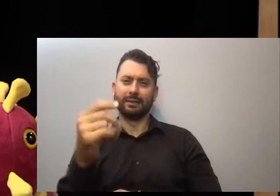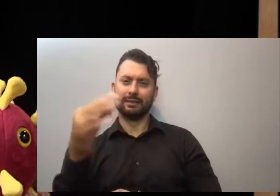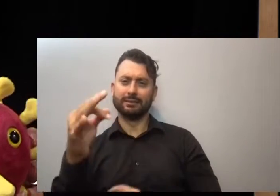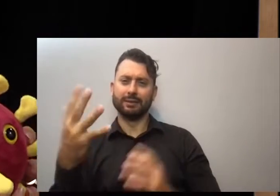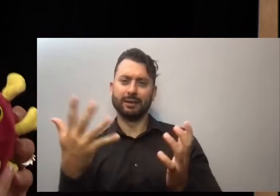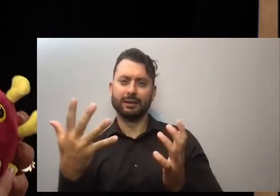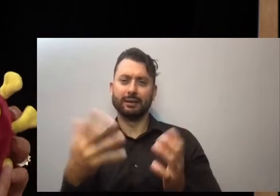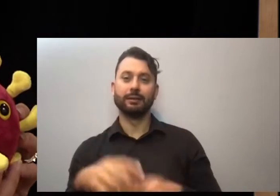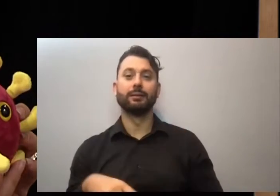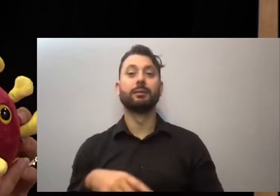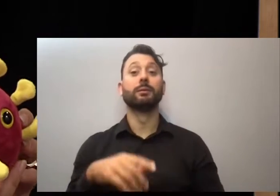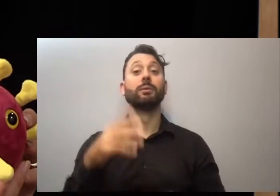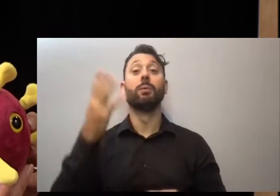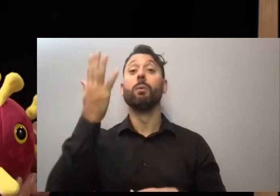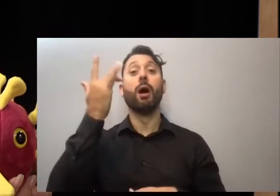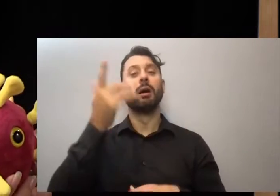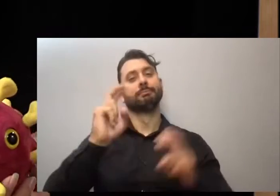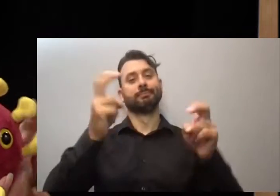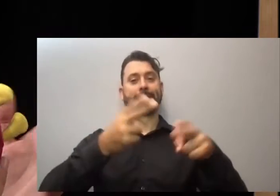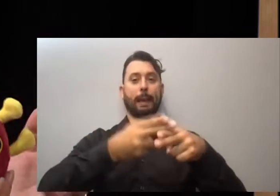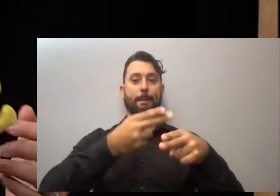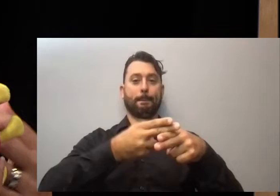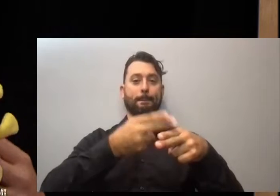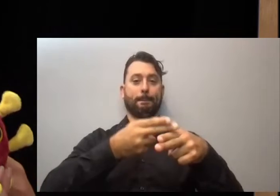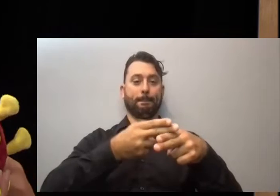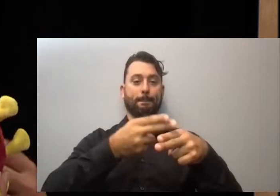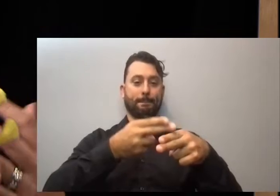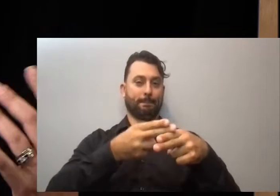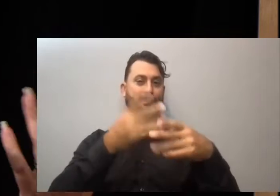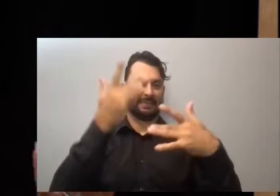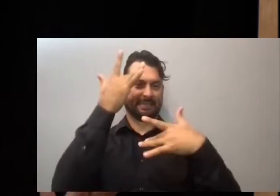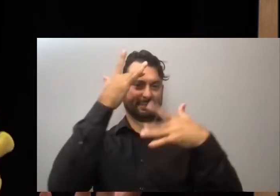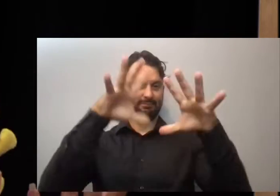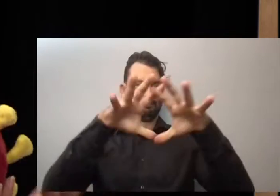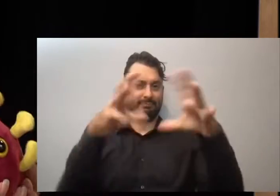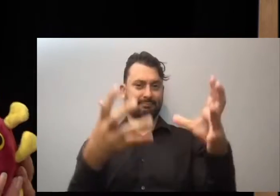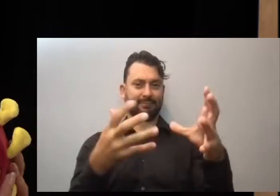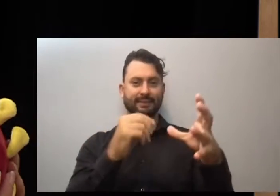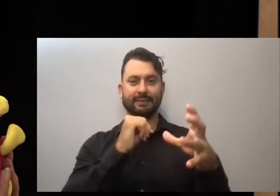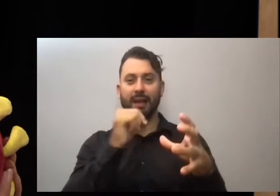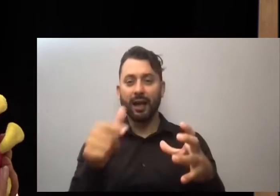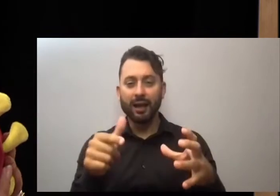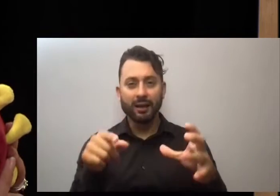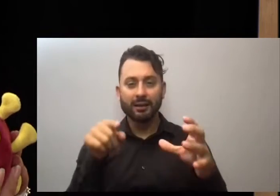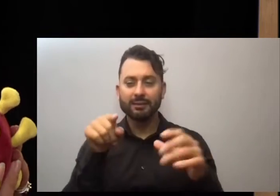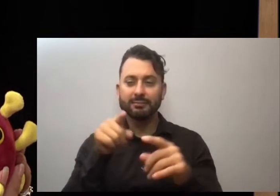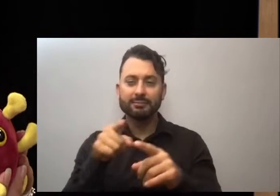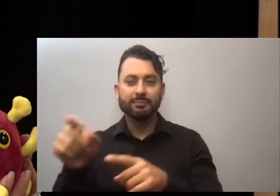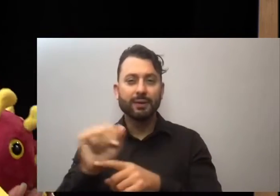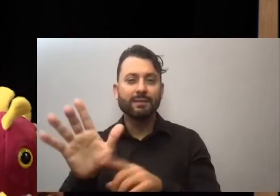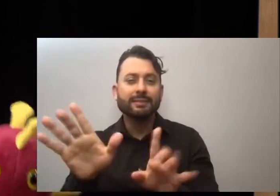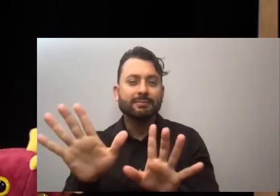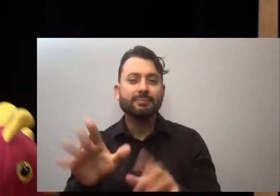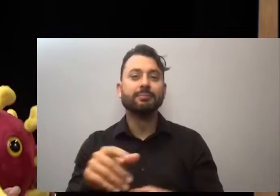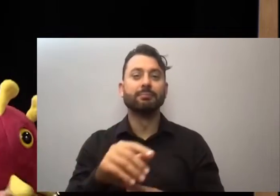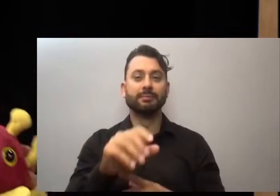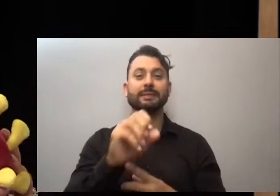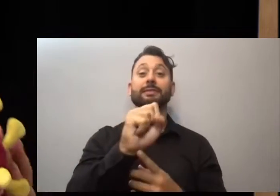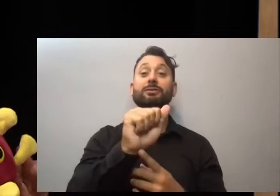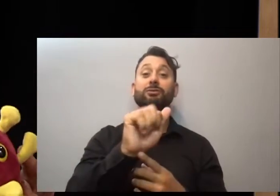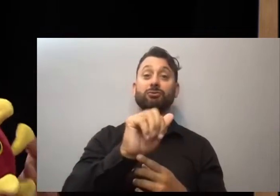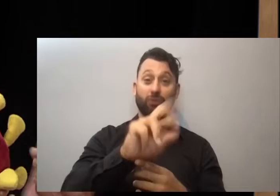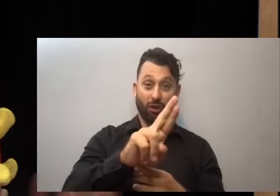is SARS-CoV-2, but a lot of people just say COVID-19 because it's a lot easier to say.